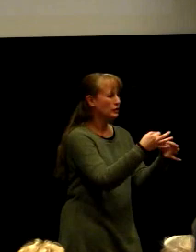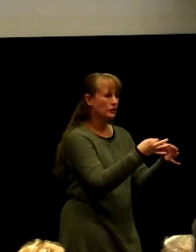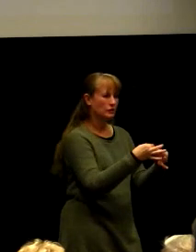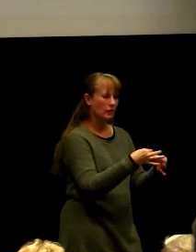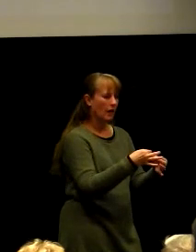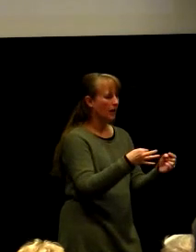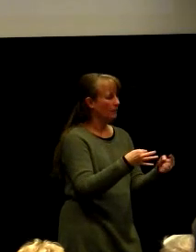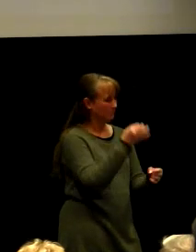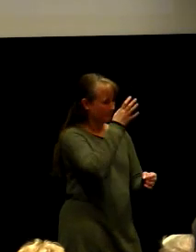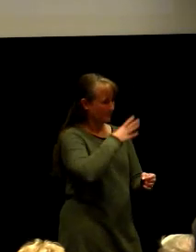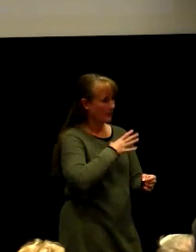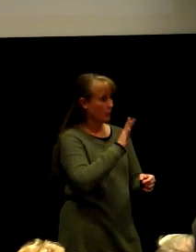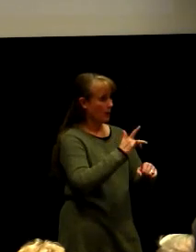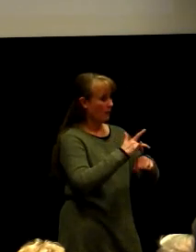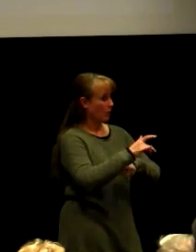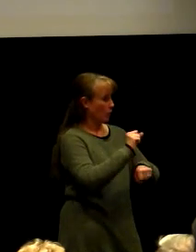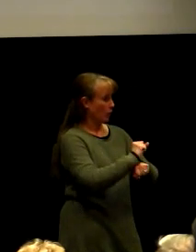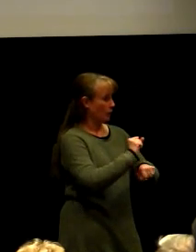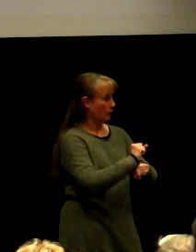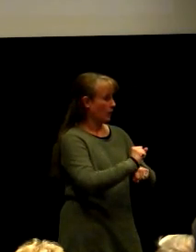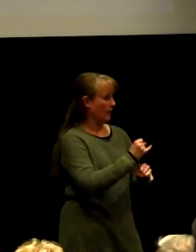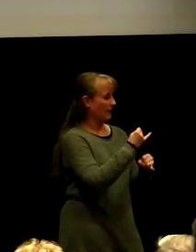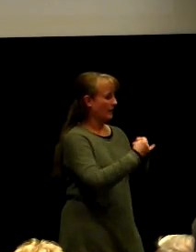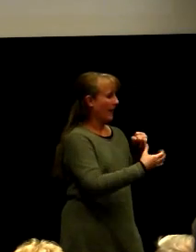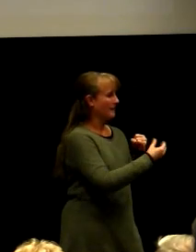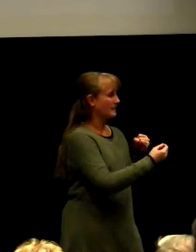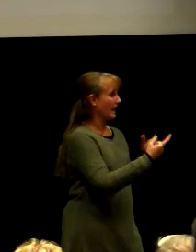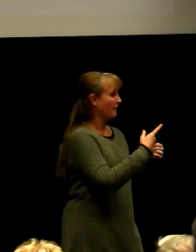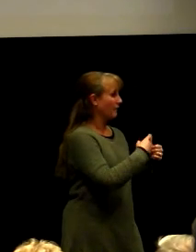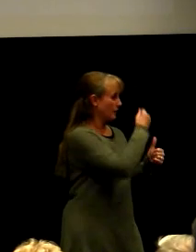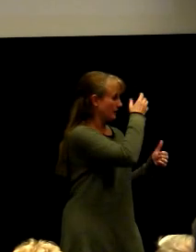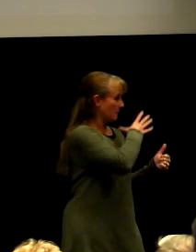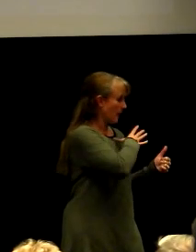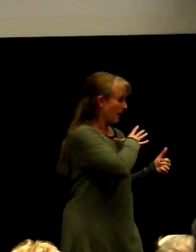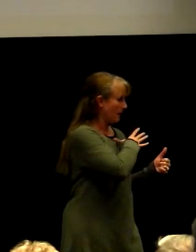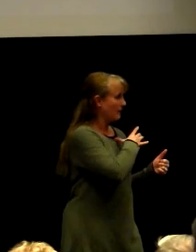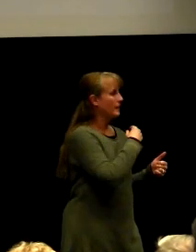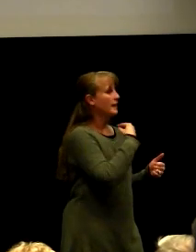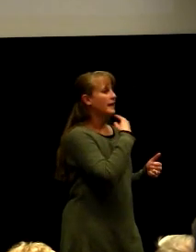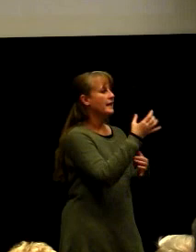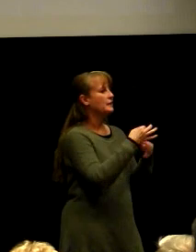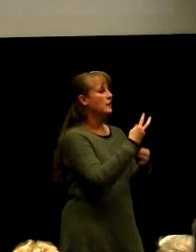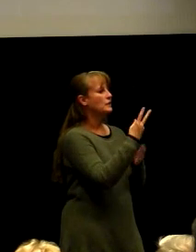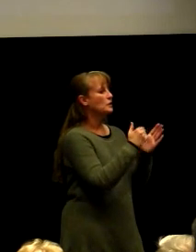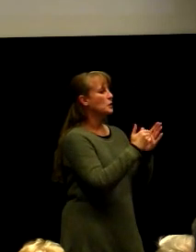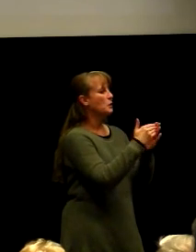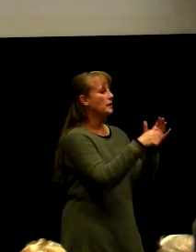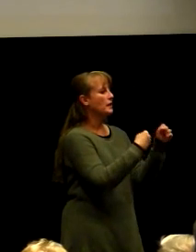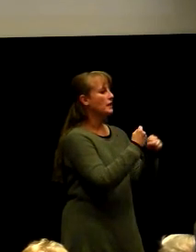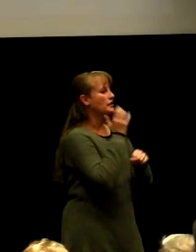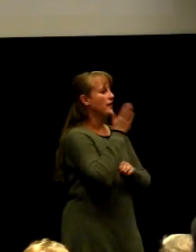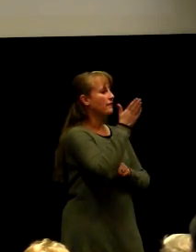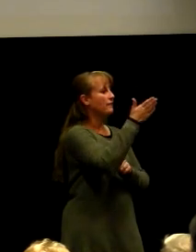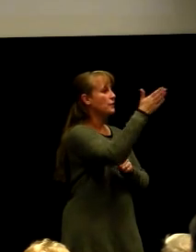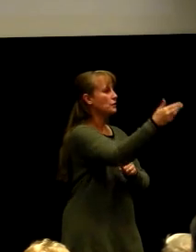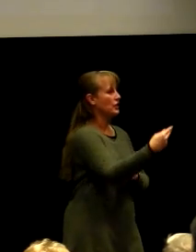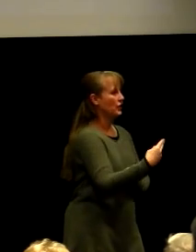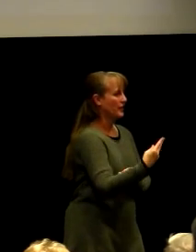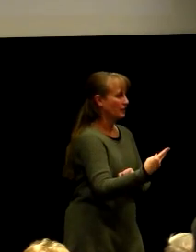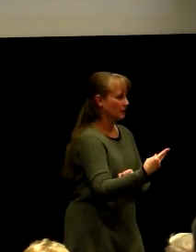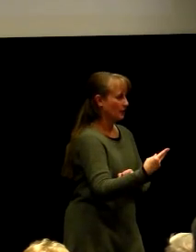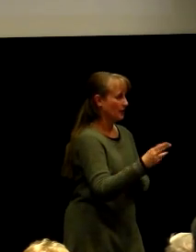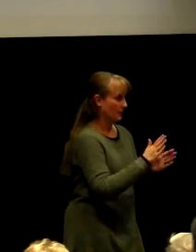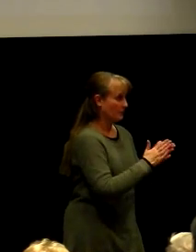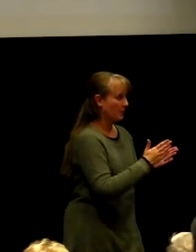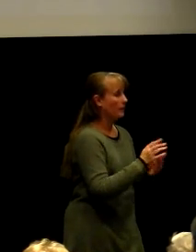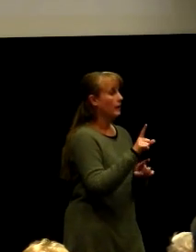Stapledon. In one of his earlier works, Last and First Men, he tells 2 million years of future history of humankind. And in Starmaker,